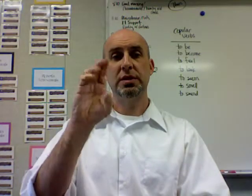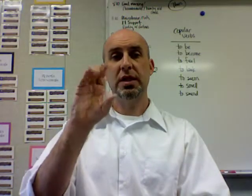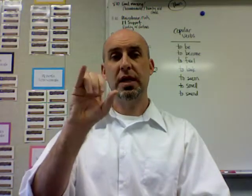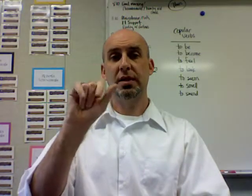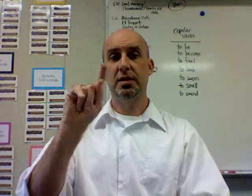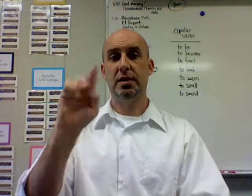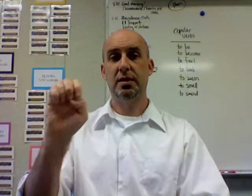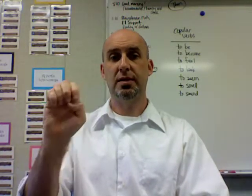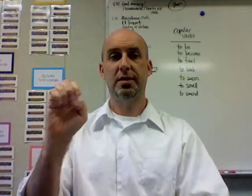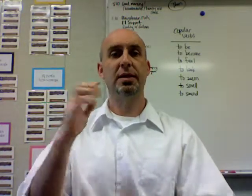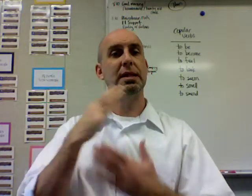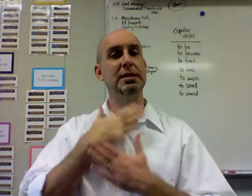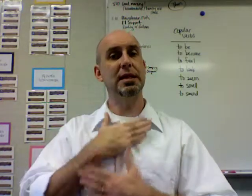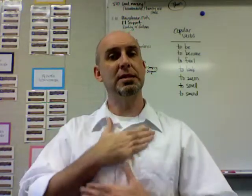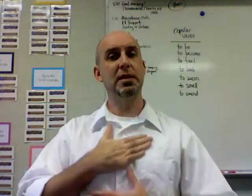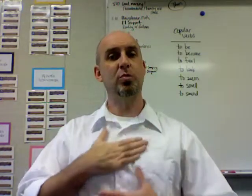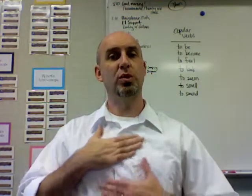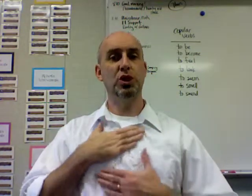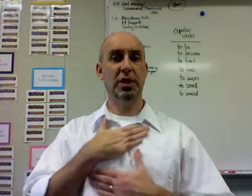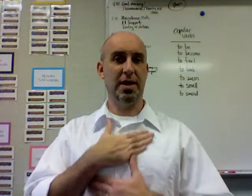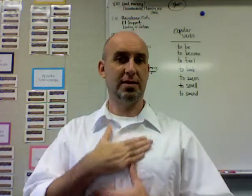appreciate. That sign is appreciate.